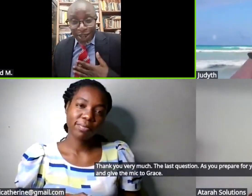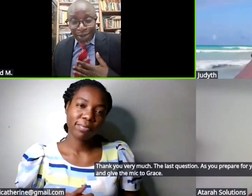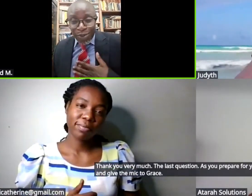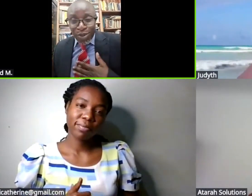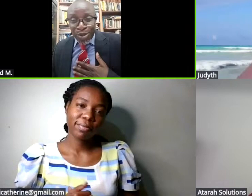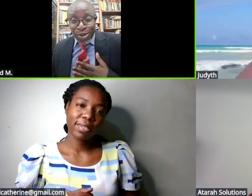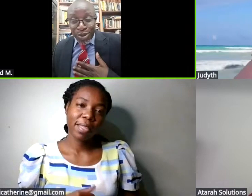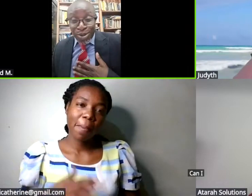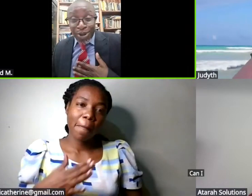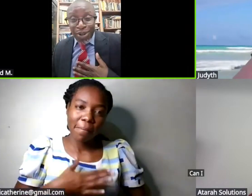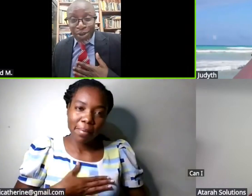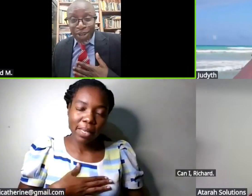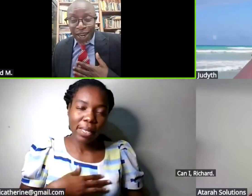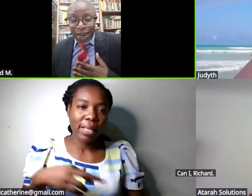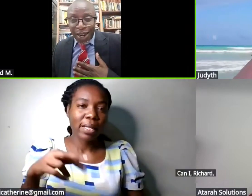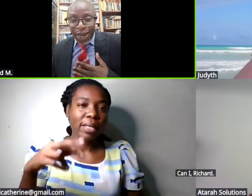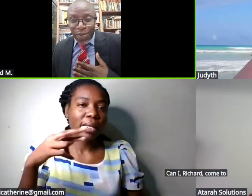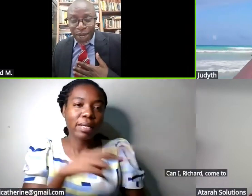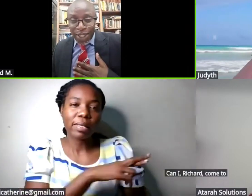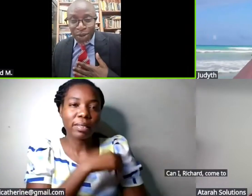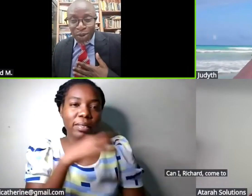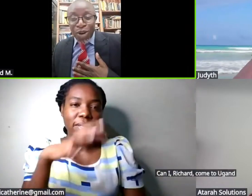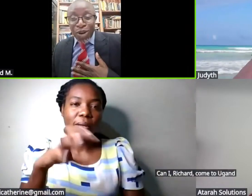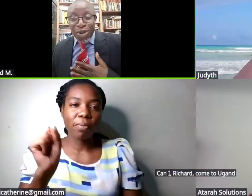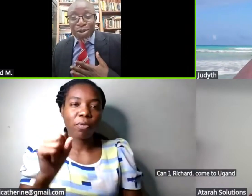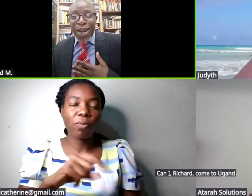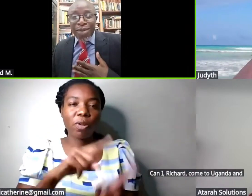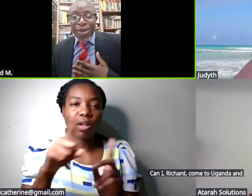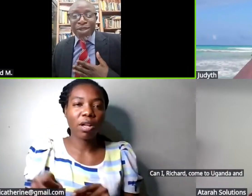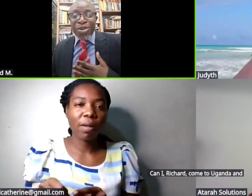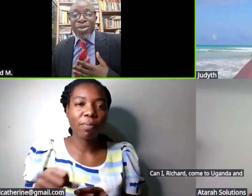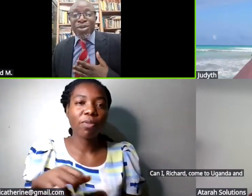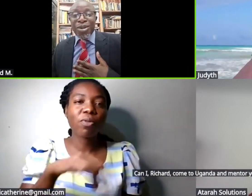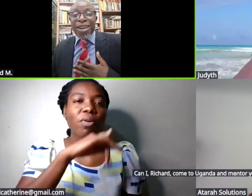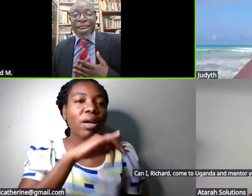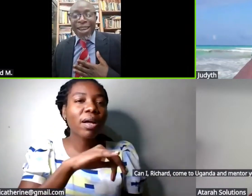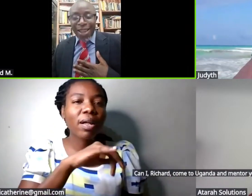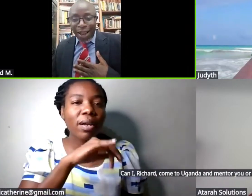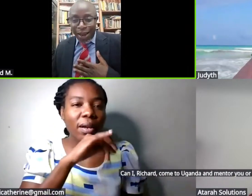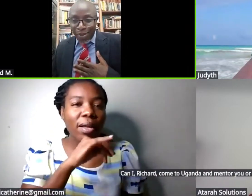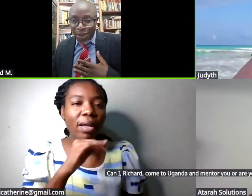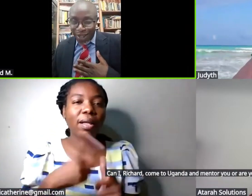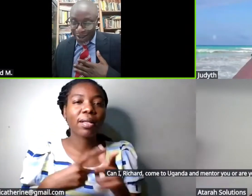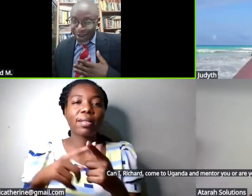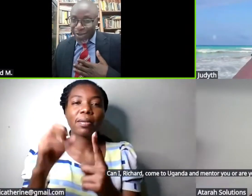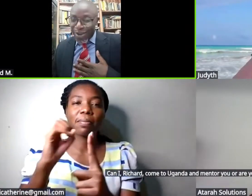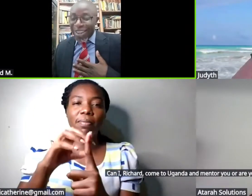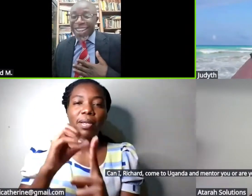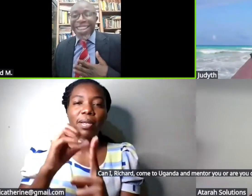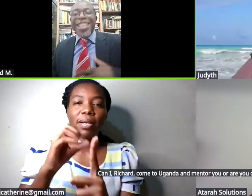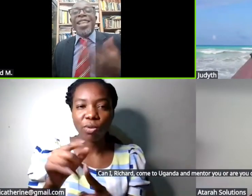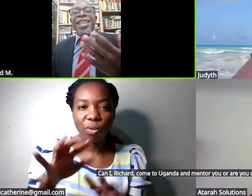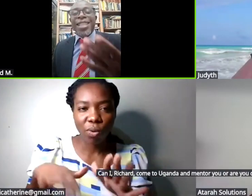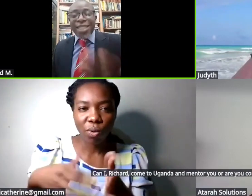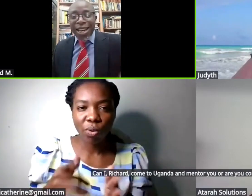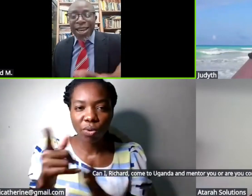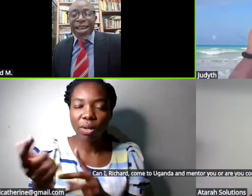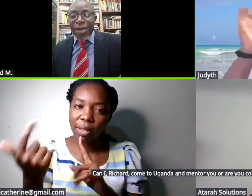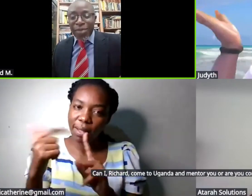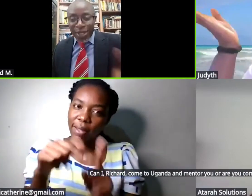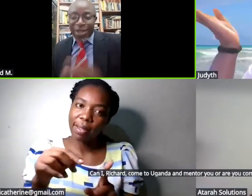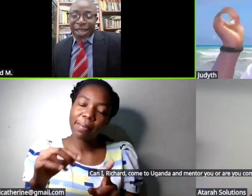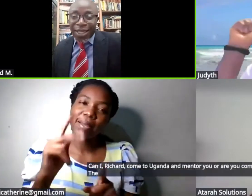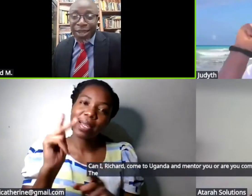Richard, come to Uganda and mentor you, or are you coming to Kenya and be the